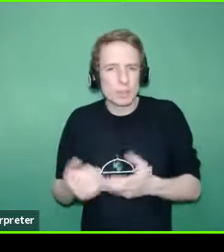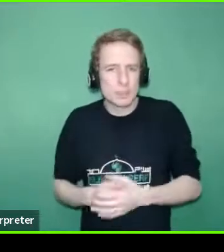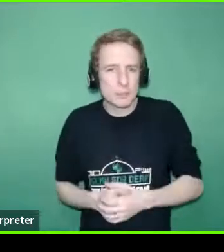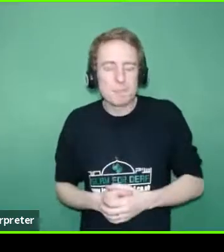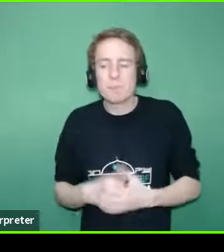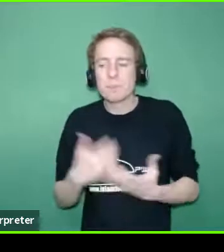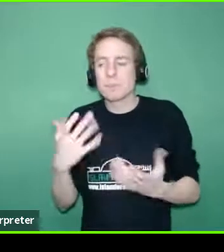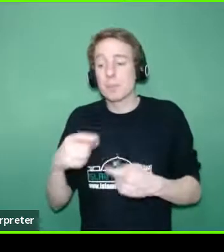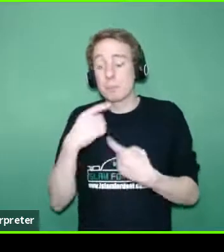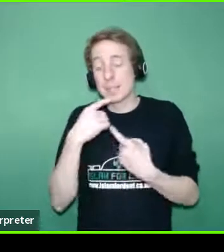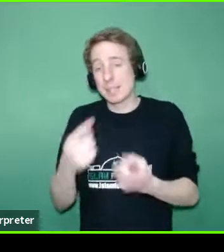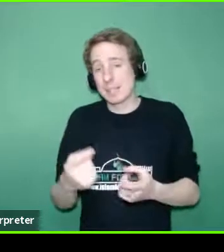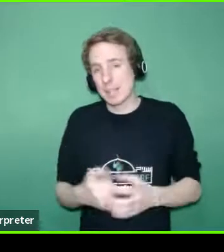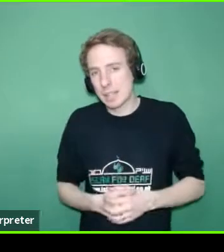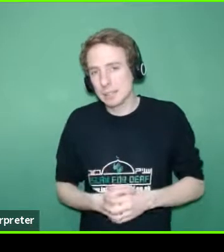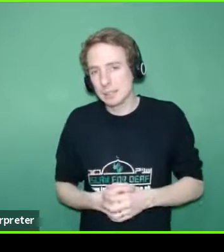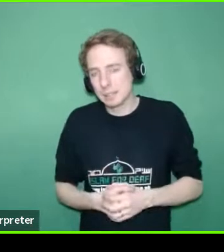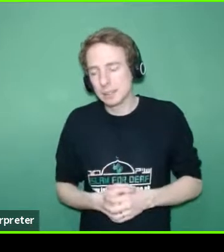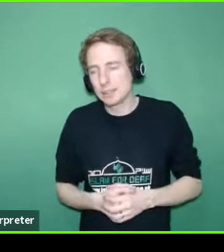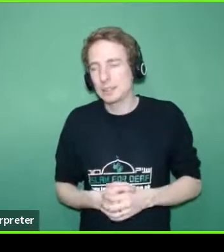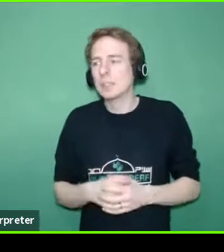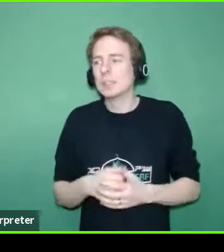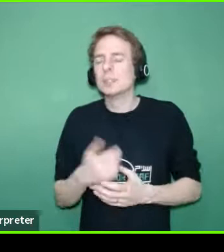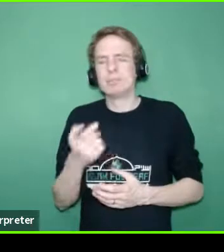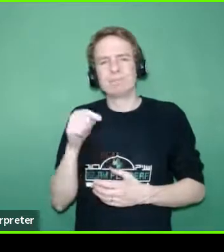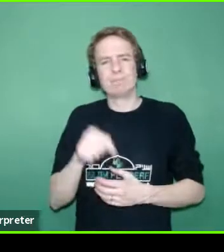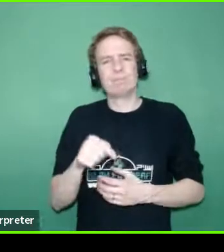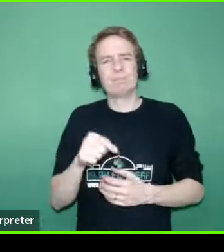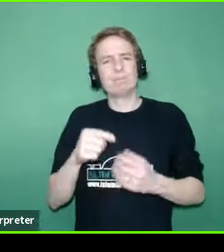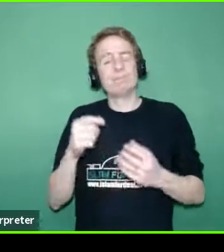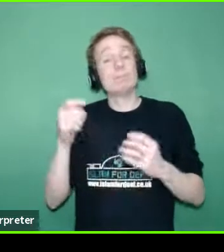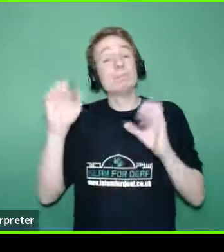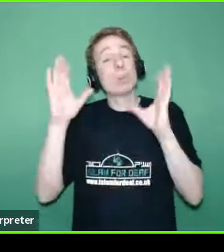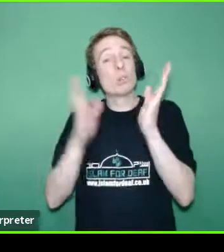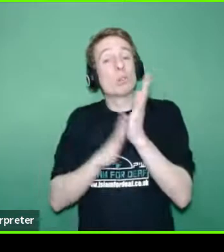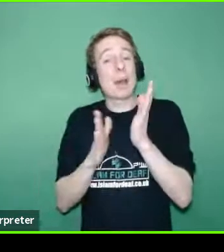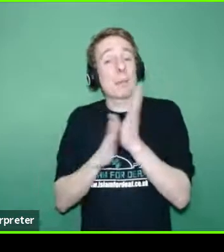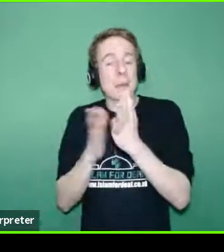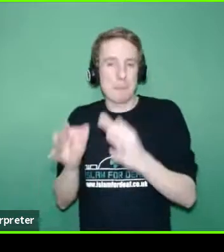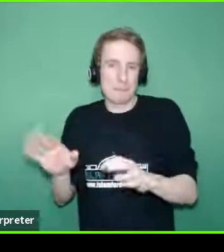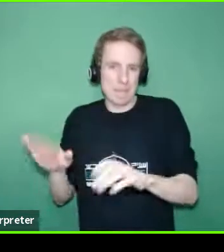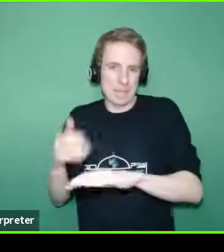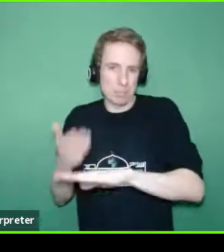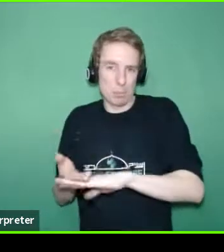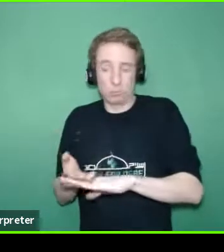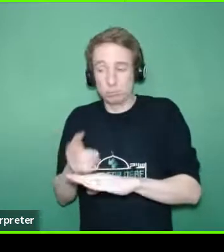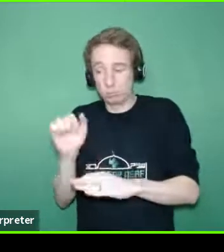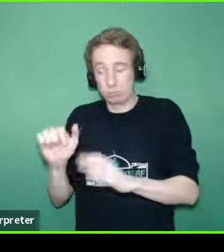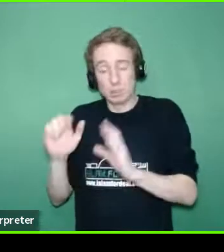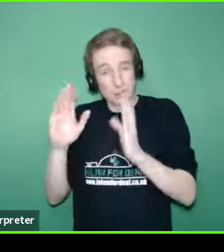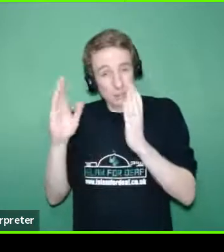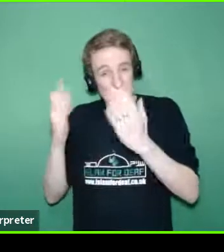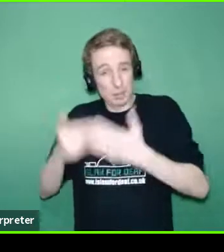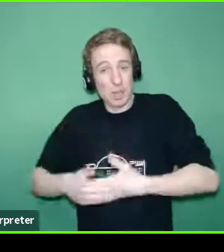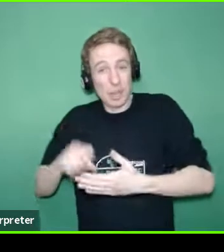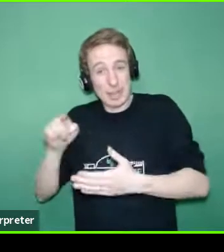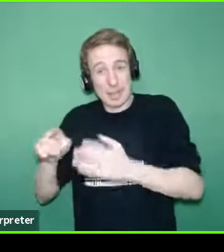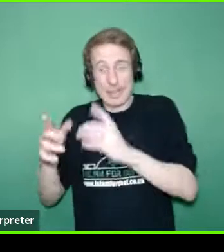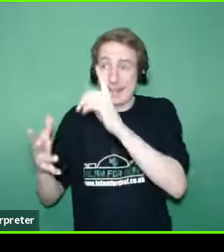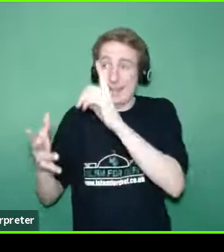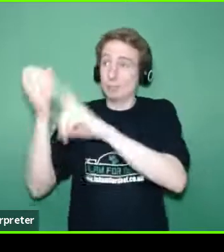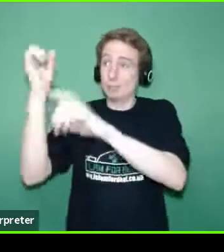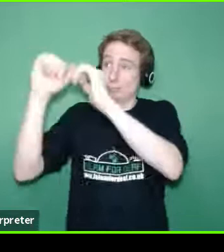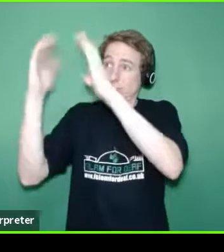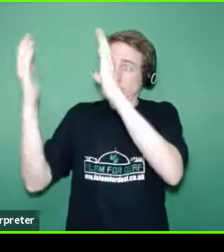that the night ascension of the Prophet, peace and blessings be upon him, was in Rajab, and he said no,